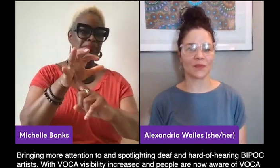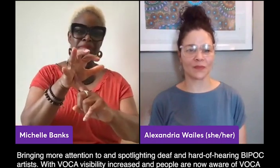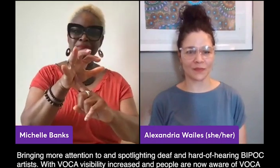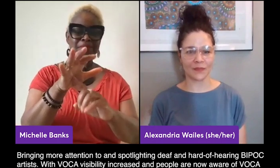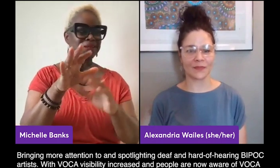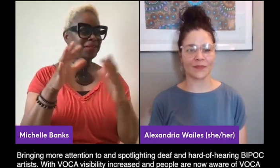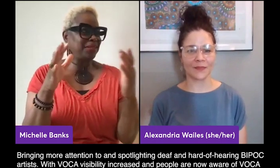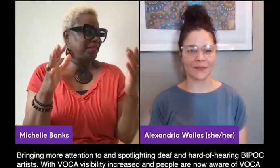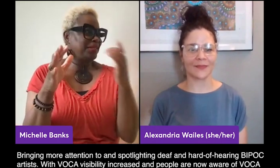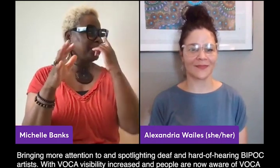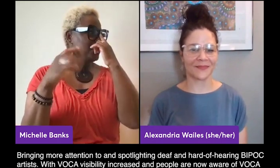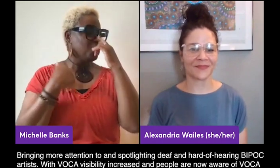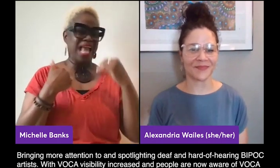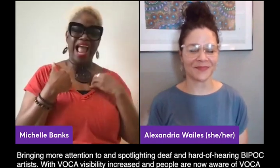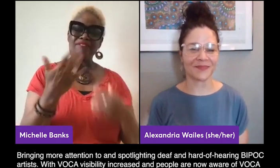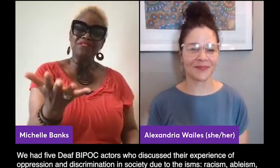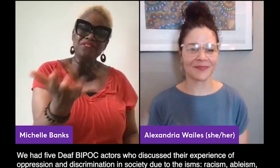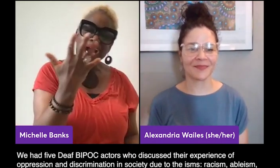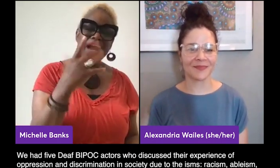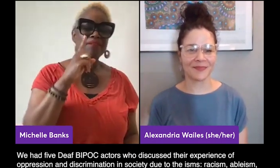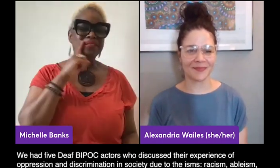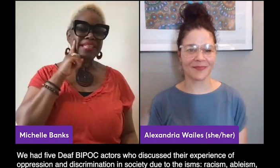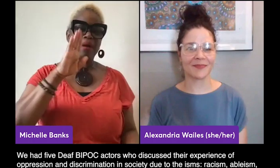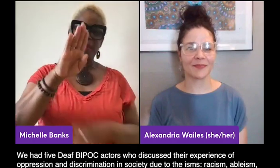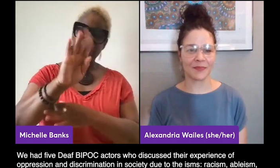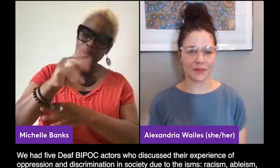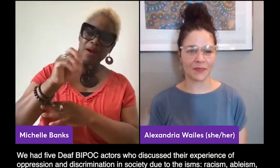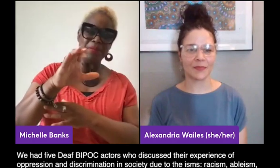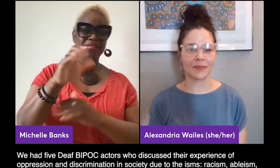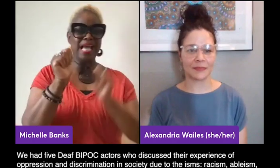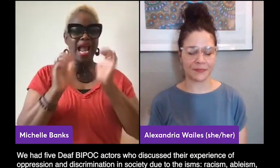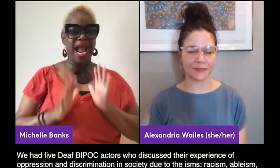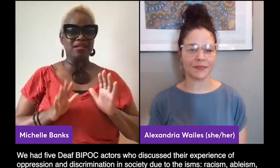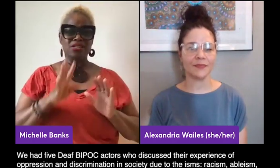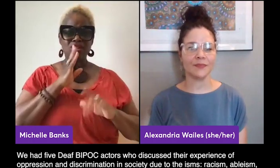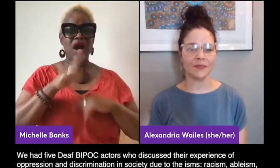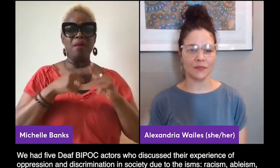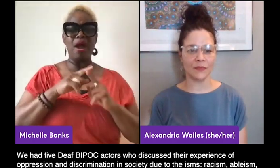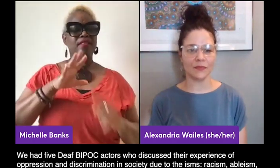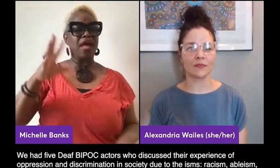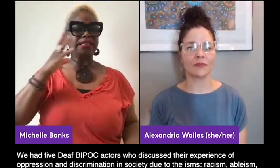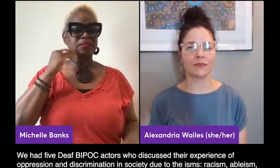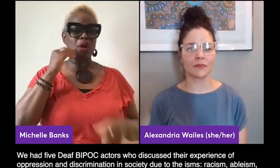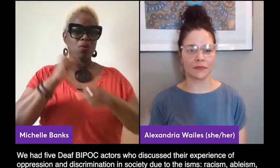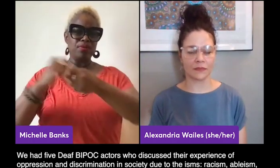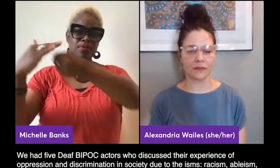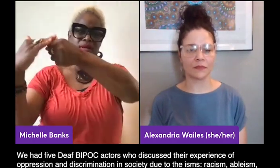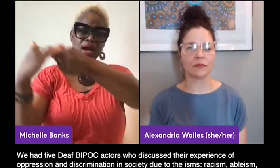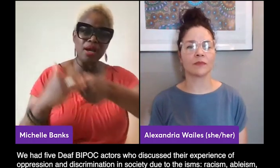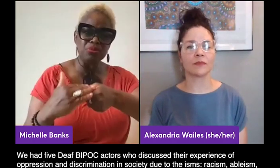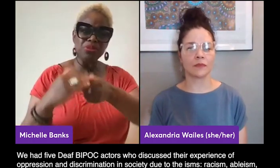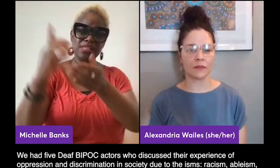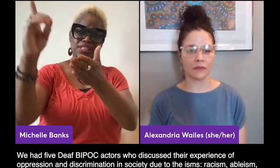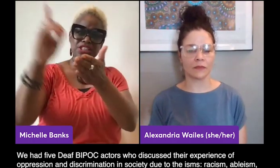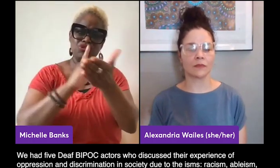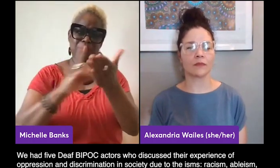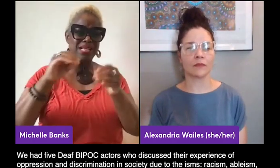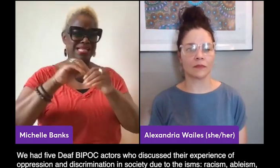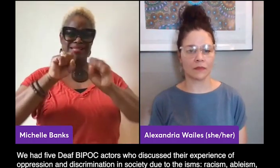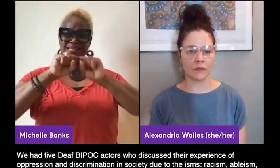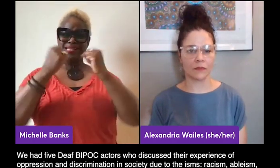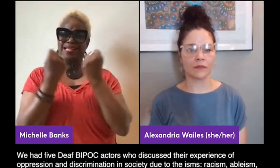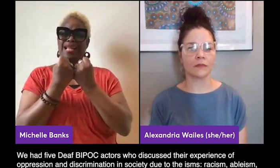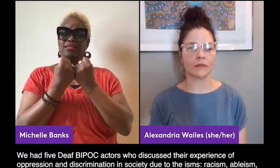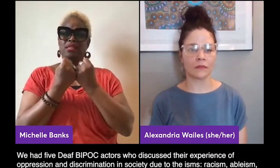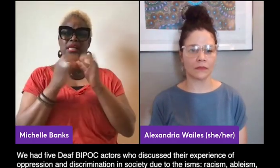We had 5 deaf BIPOC actors who discussed their experience of oppression